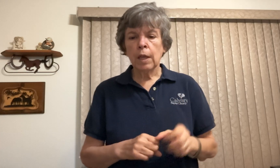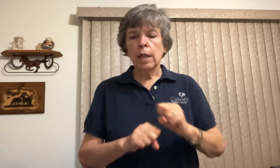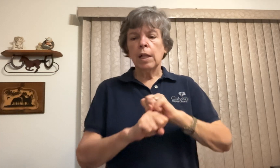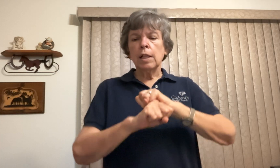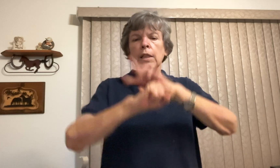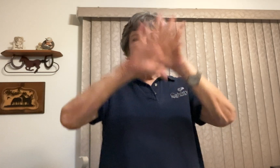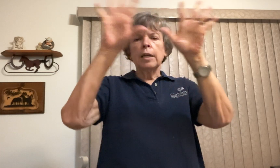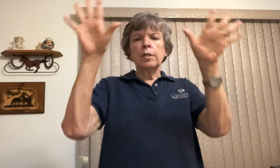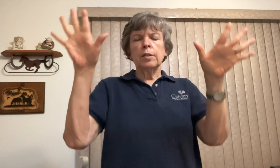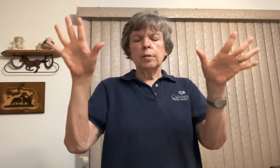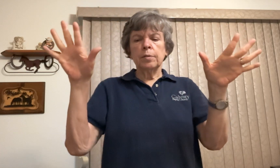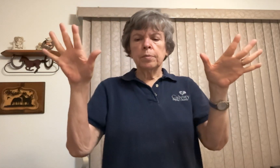Light.